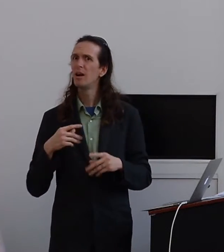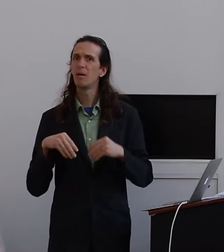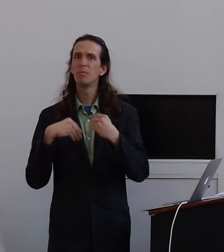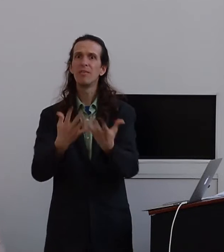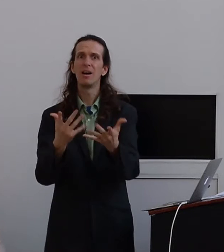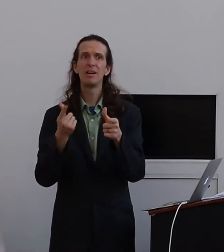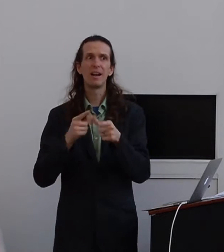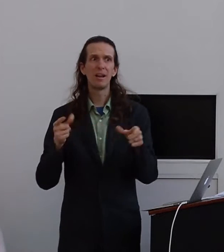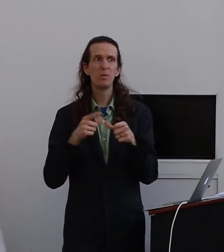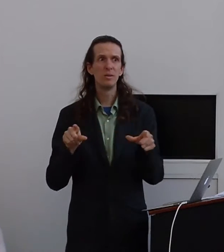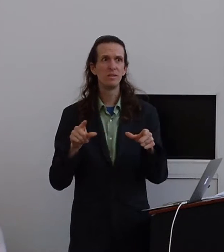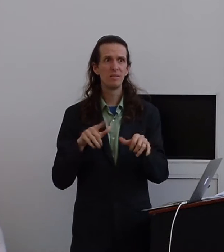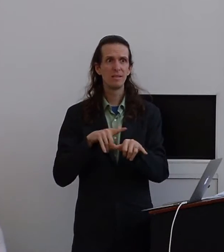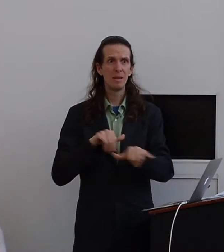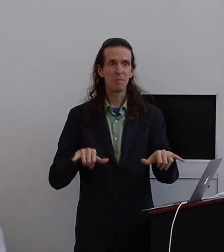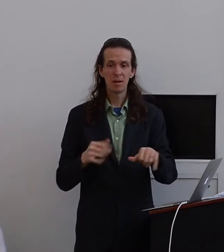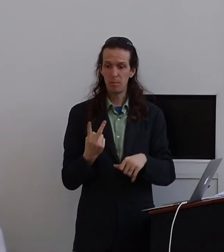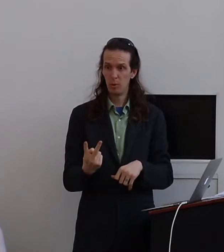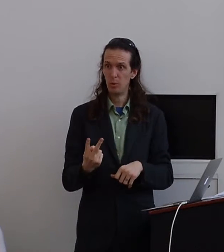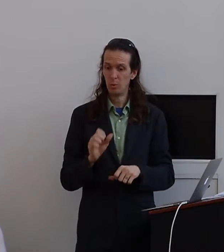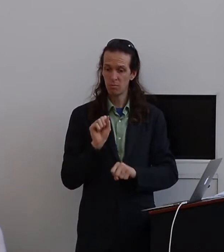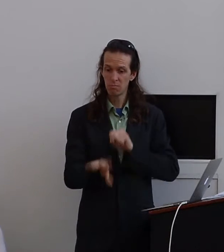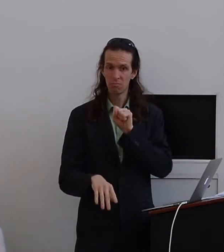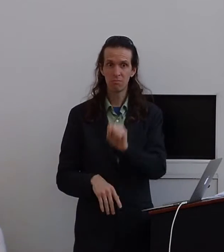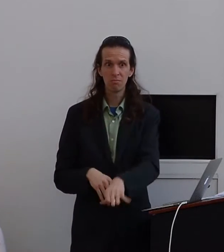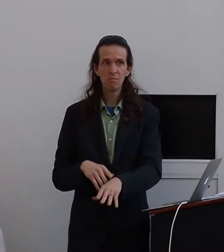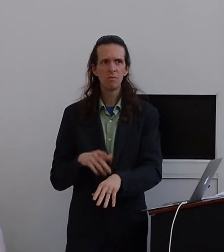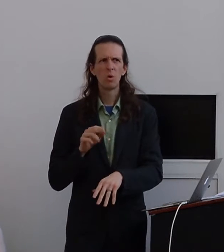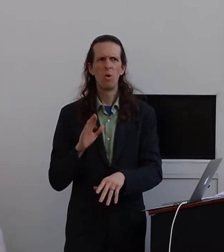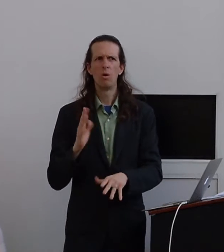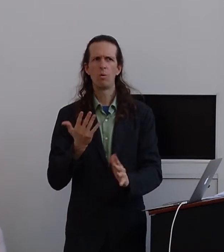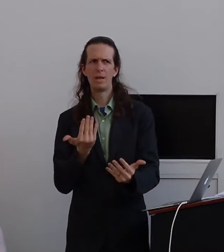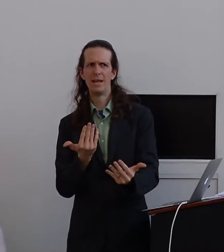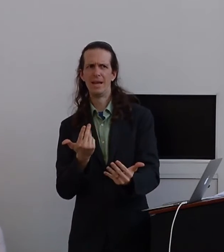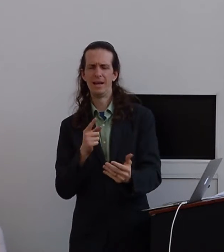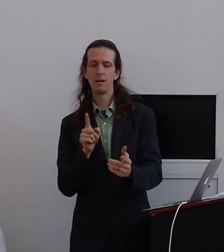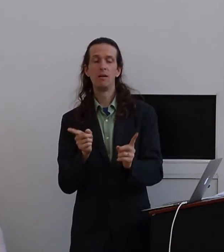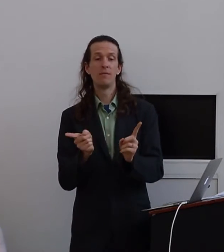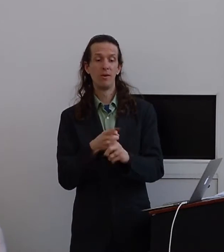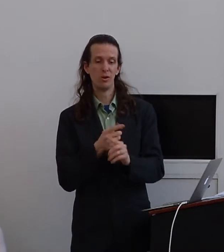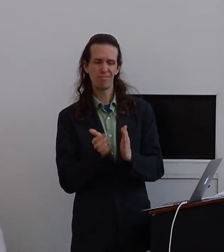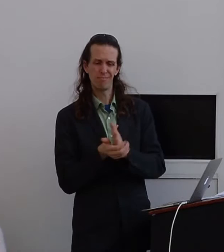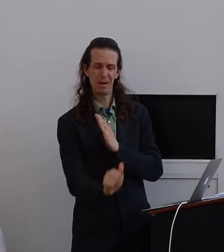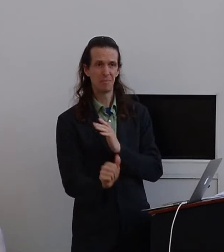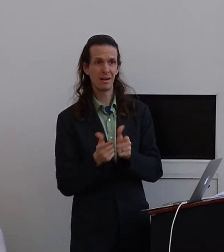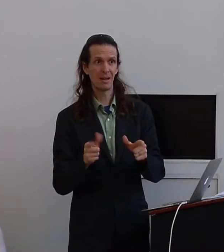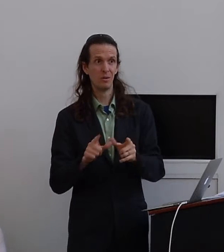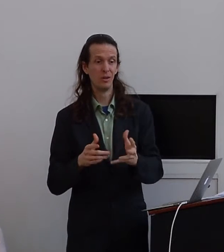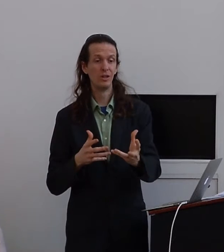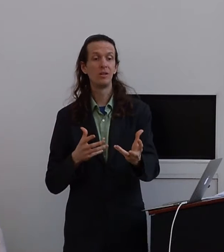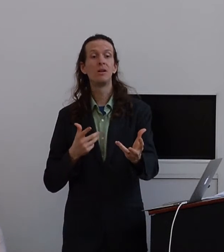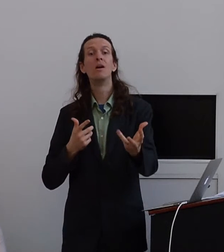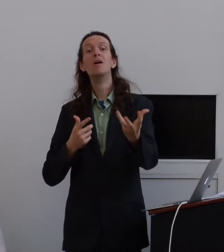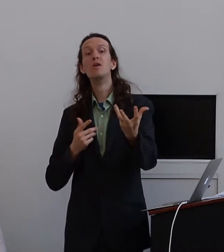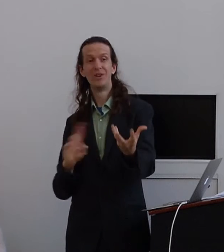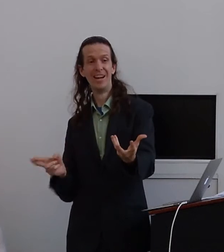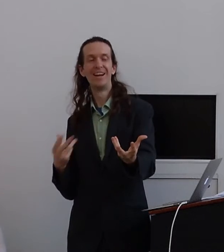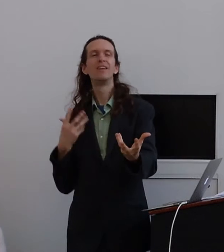ask, should children be exposed to two languages simultaneously or, instead, first master one language before